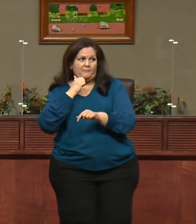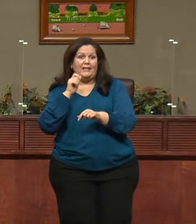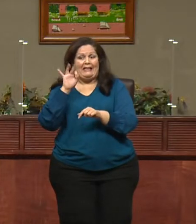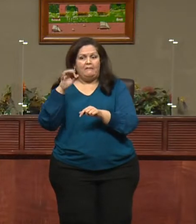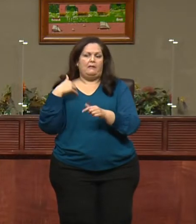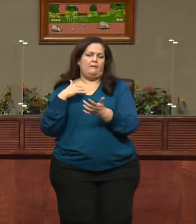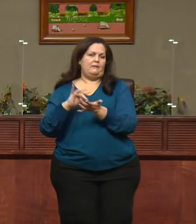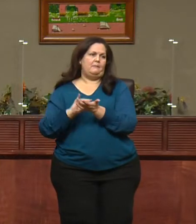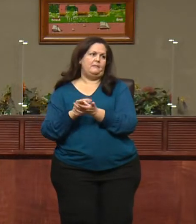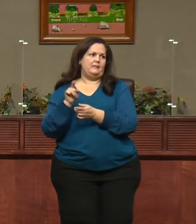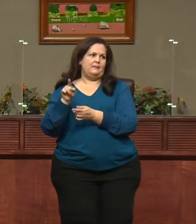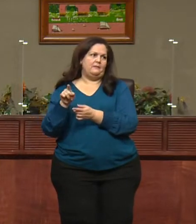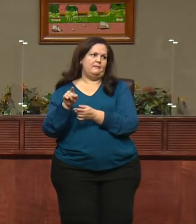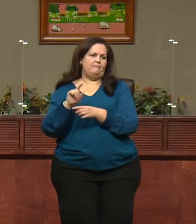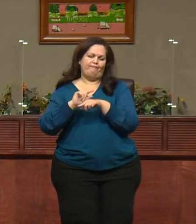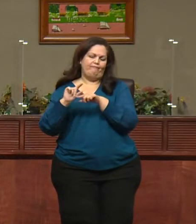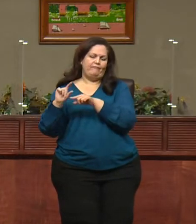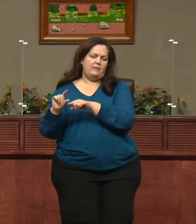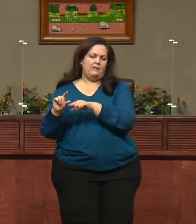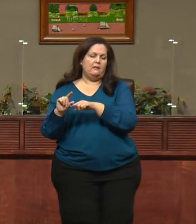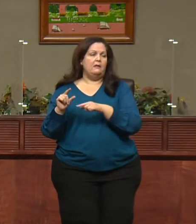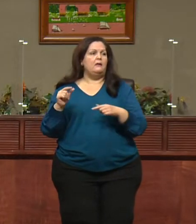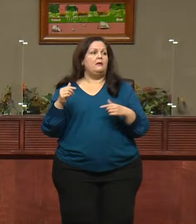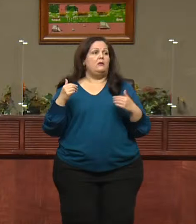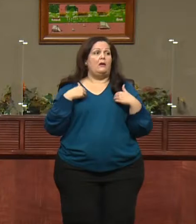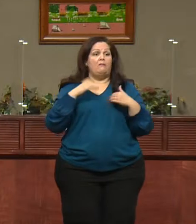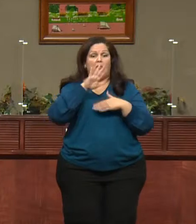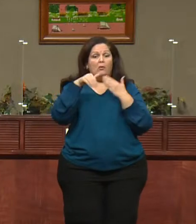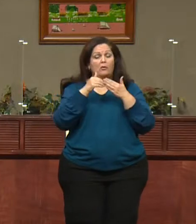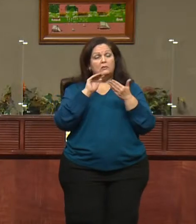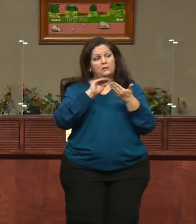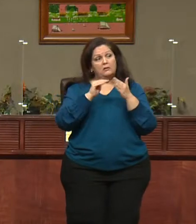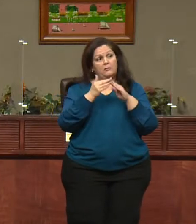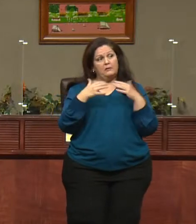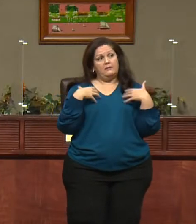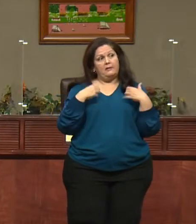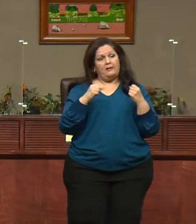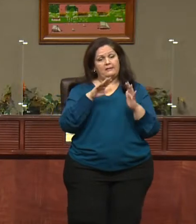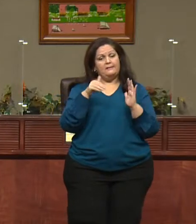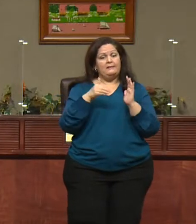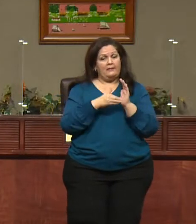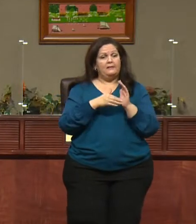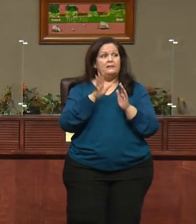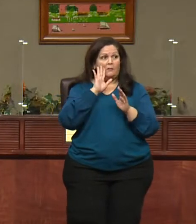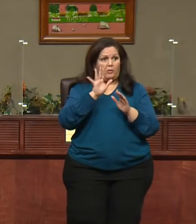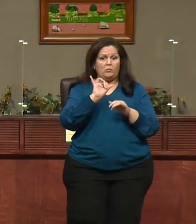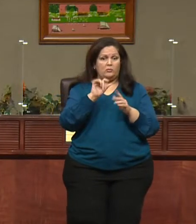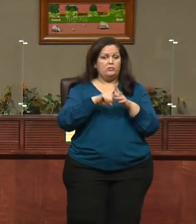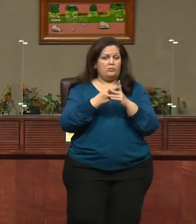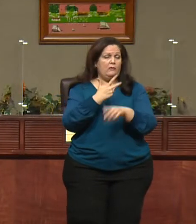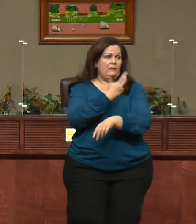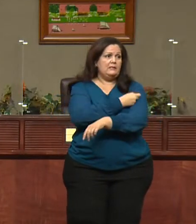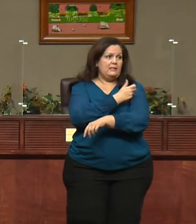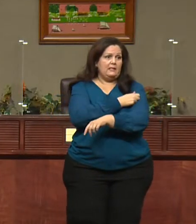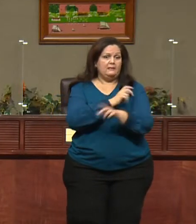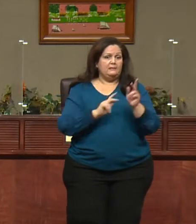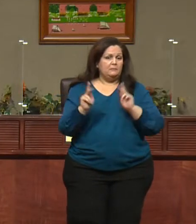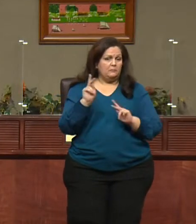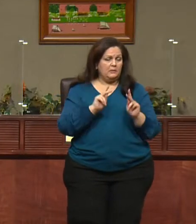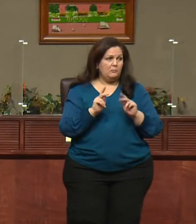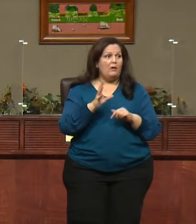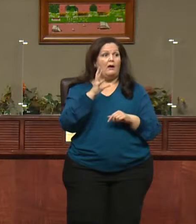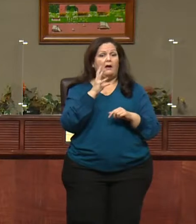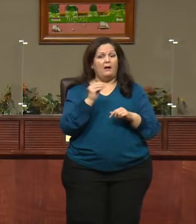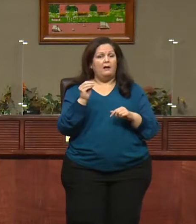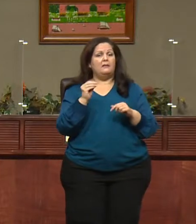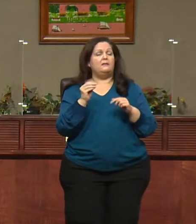there. So you have all the community health centers that want also to get engaged and vaccinate people, as well as many of